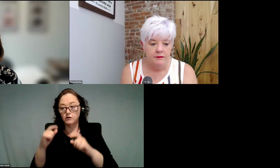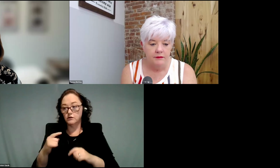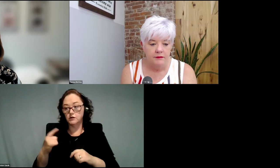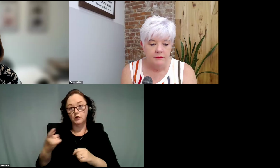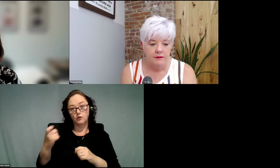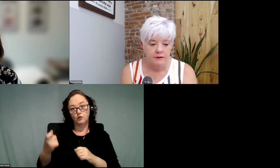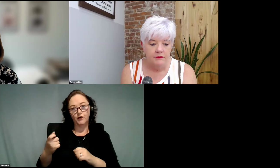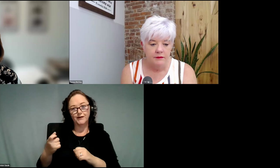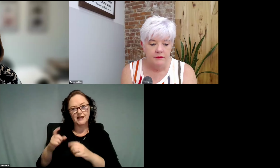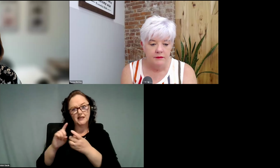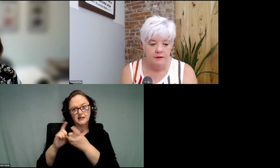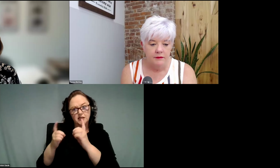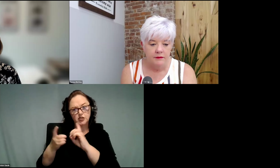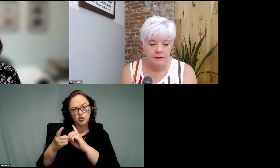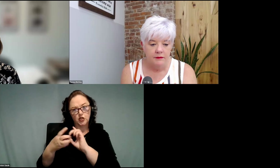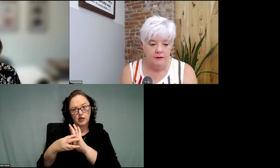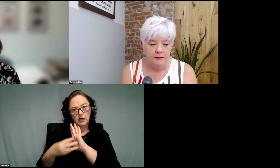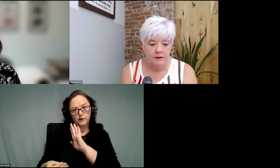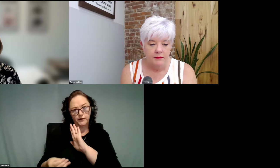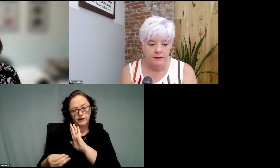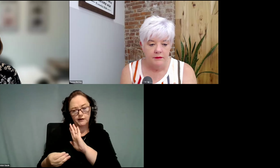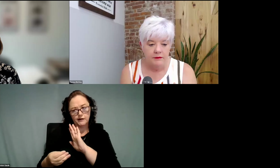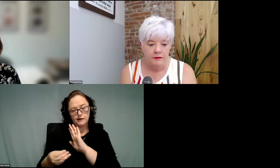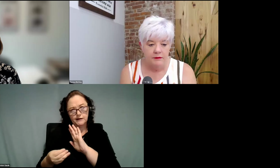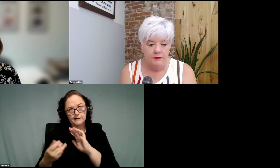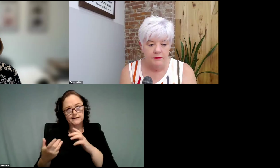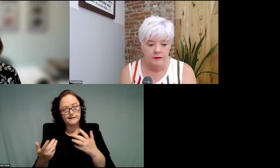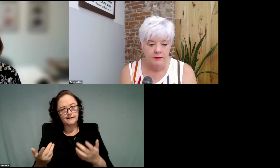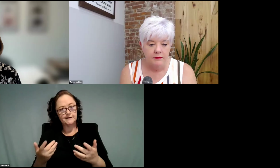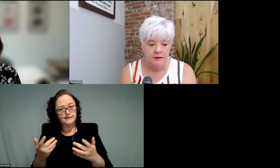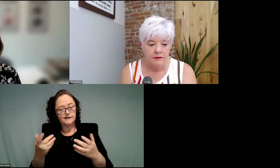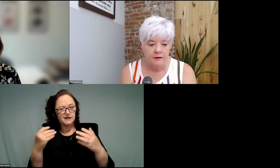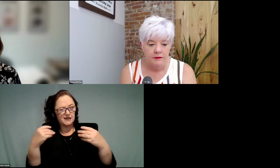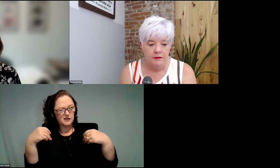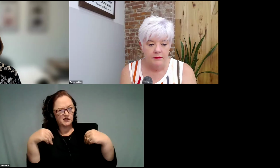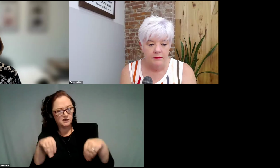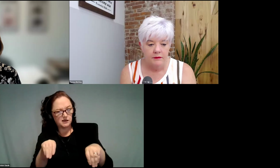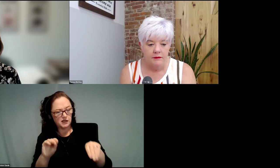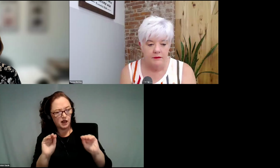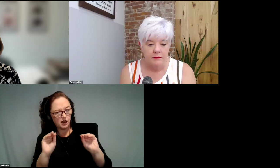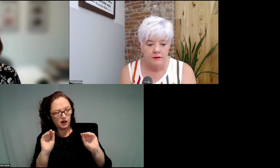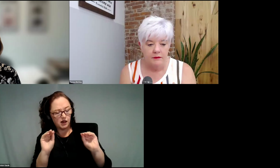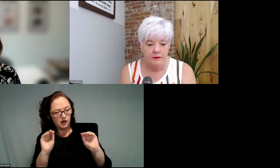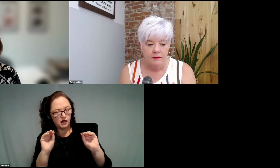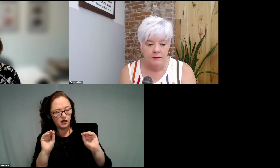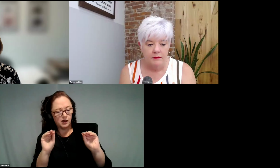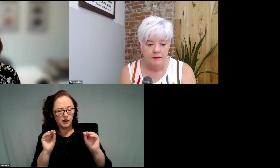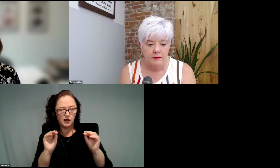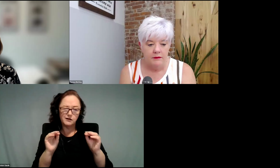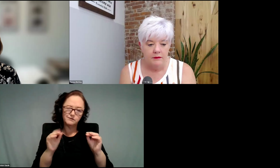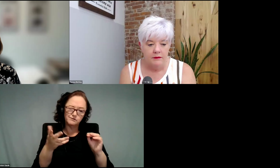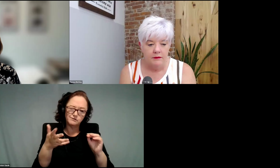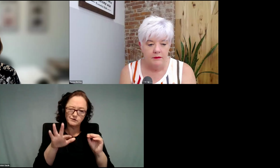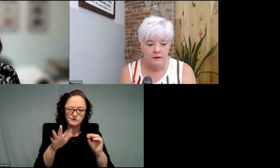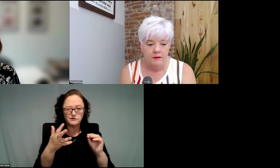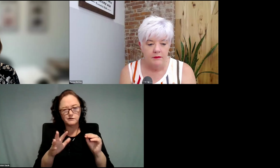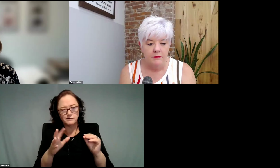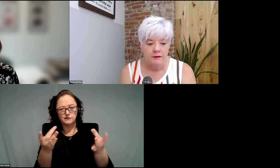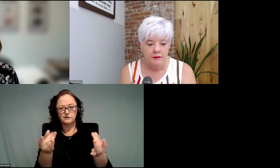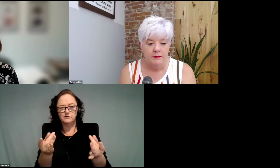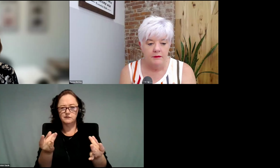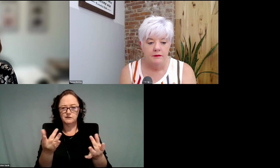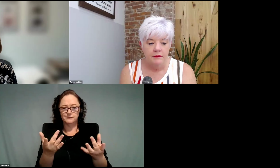printed, physical service, but it is still a sale, on something tangible, I guess we would say. How does sales tax